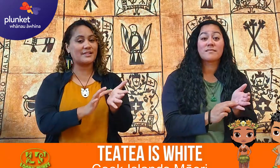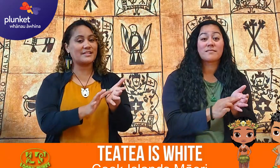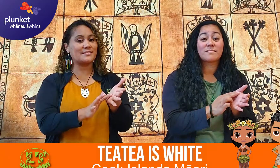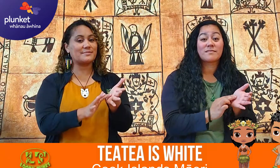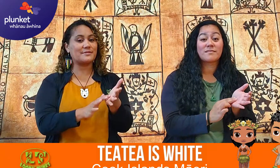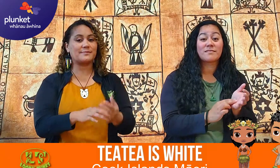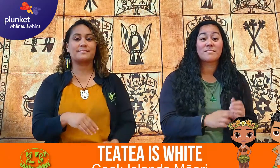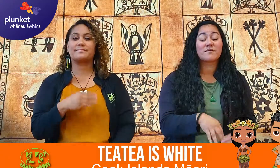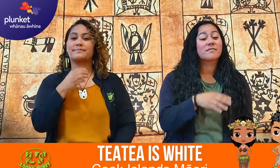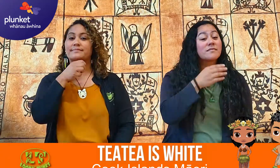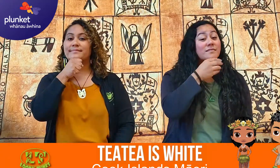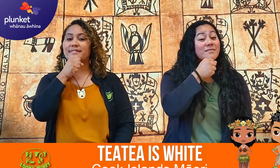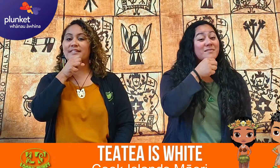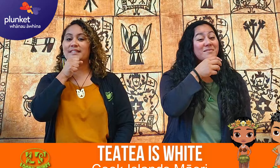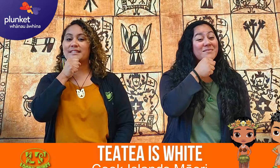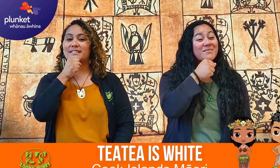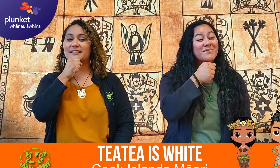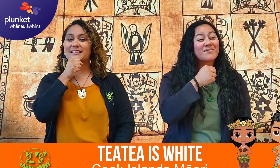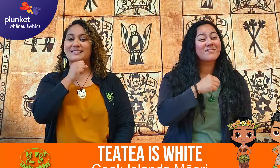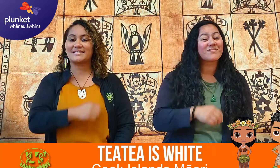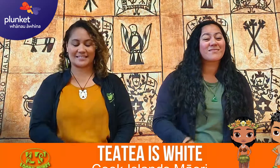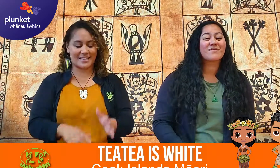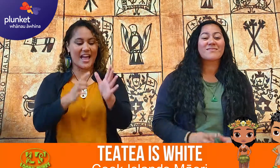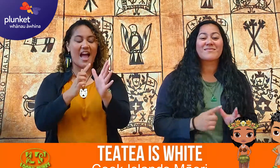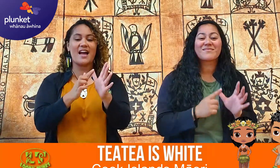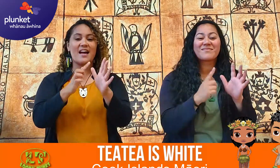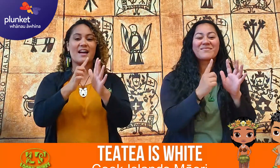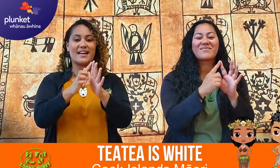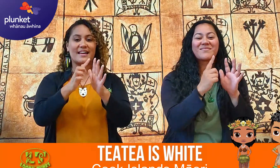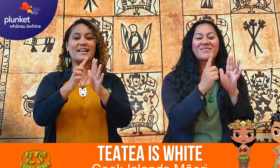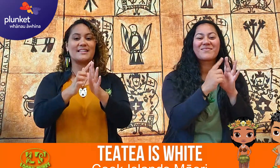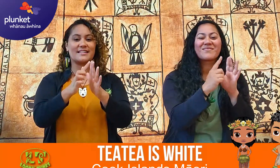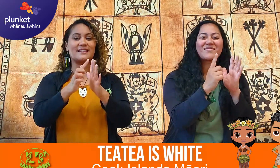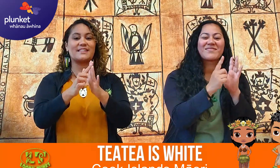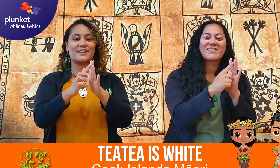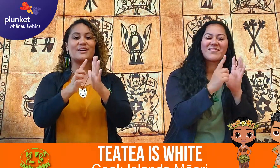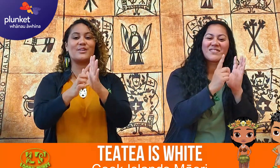is purple, Makara is orange, A E I O U.